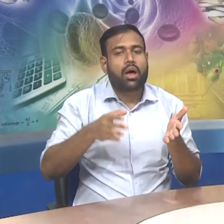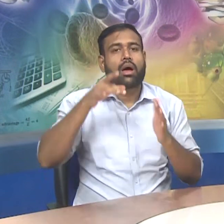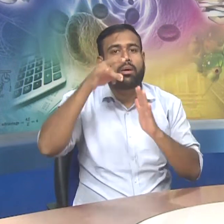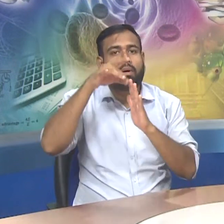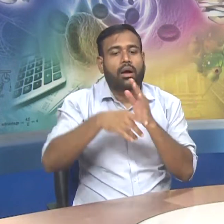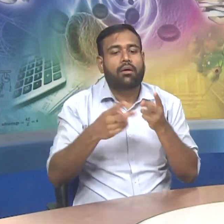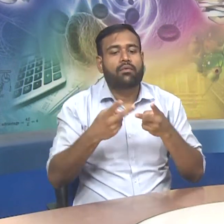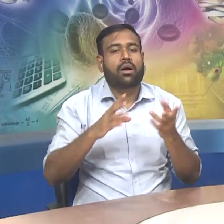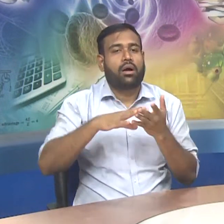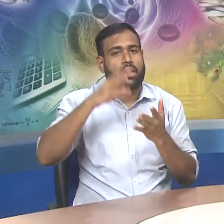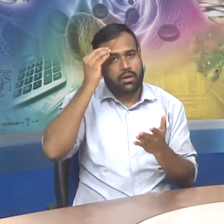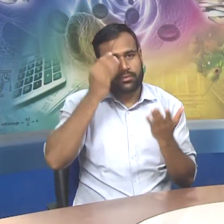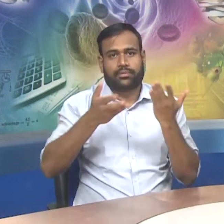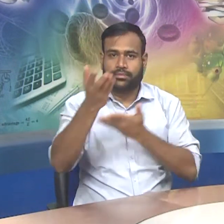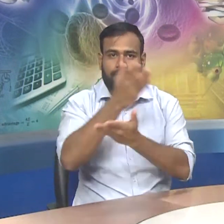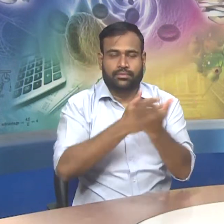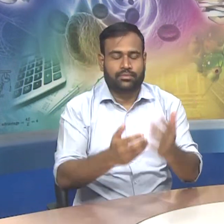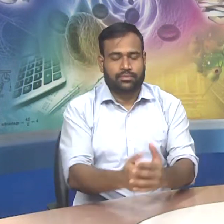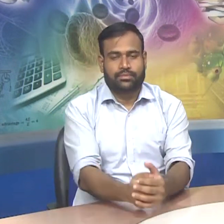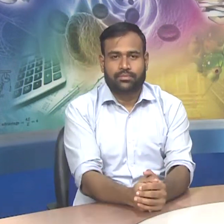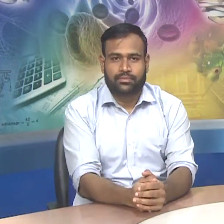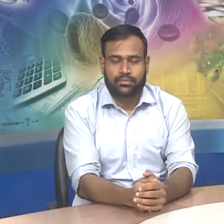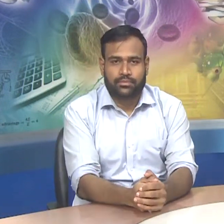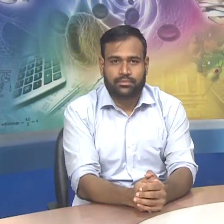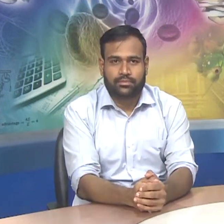So we will understand the basic difference between the two.